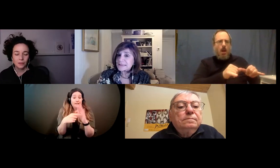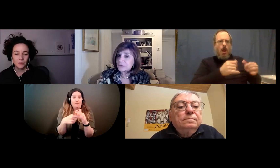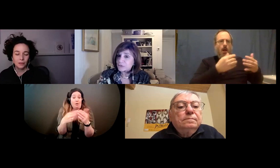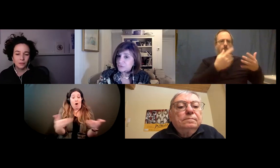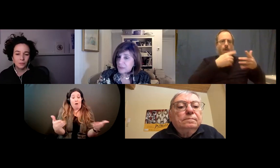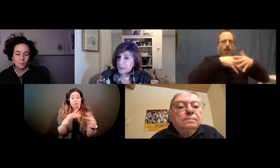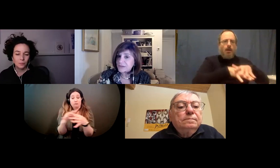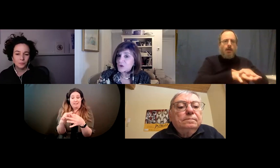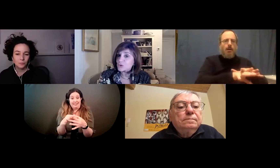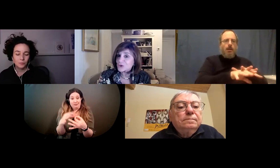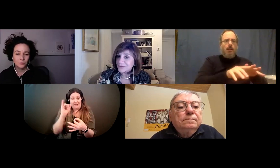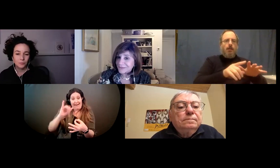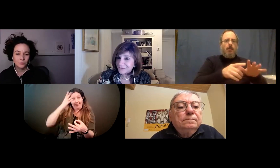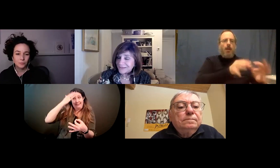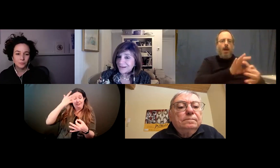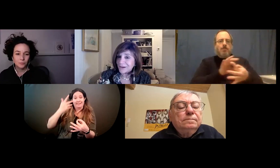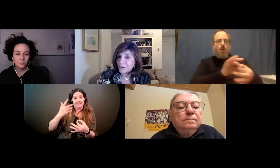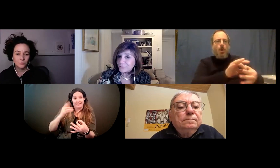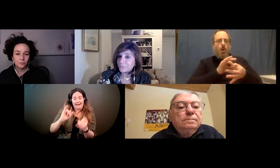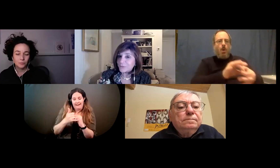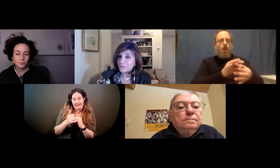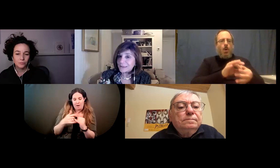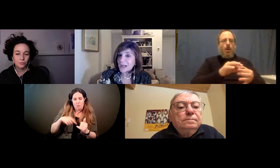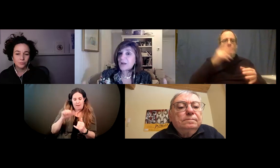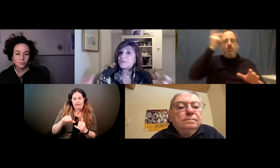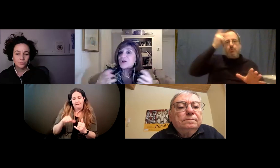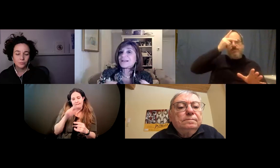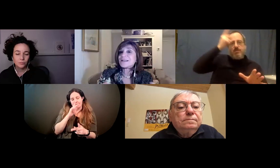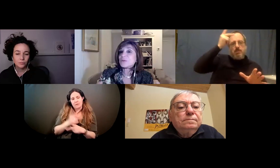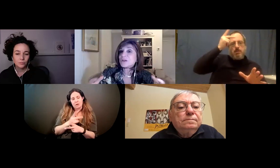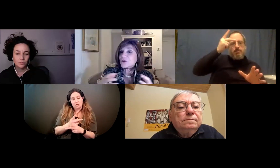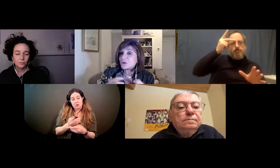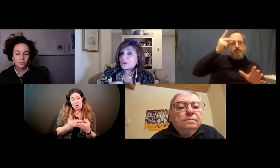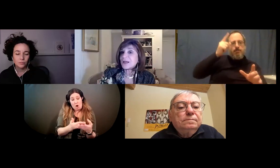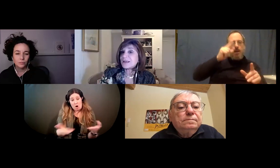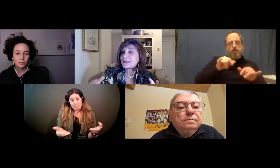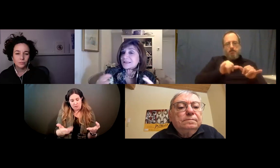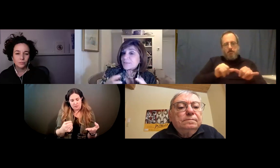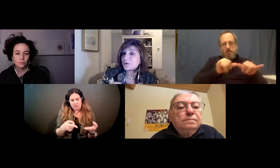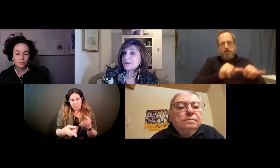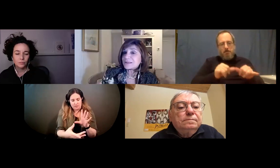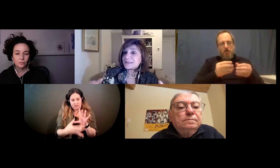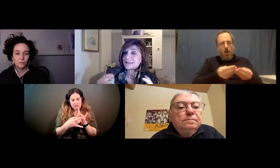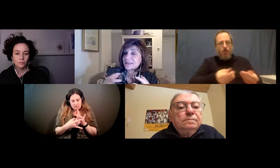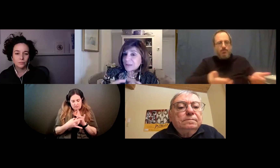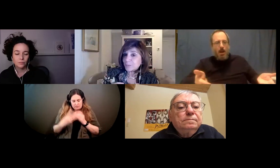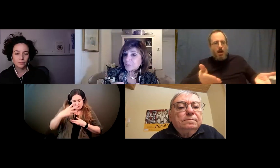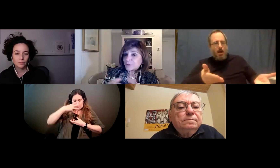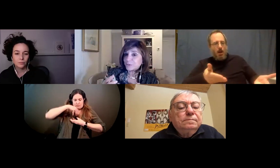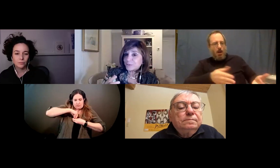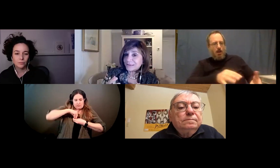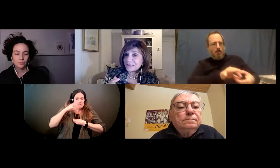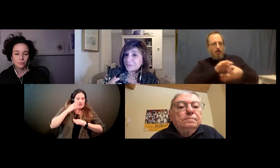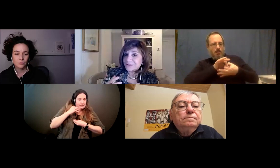more decentralized notion of the objects that we internalize, the experiences, the